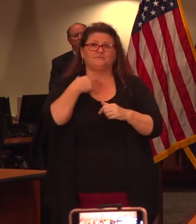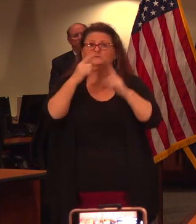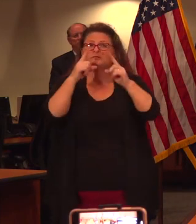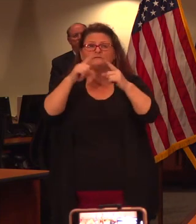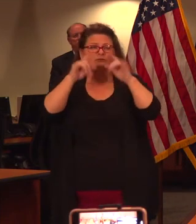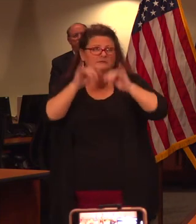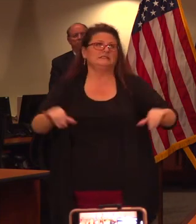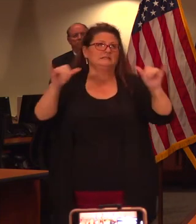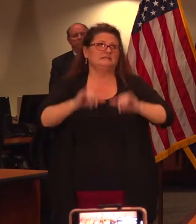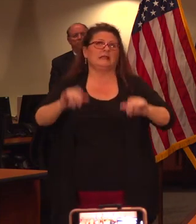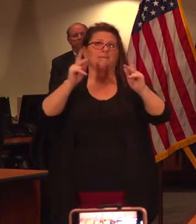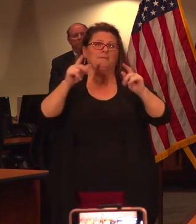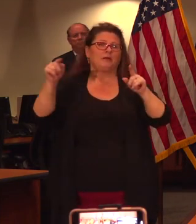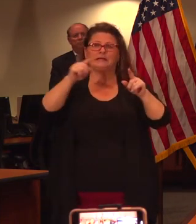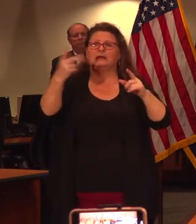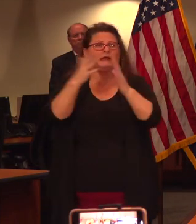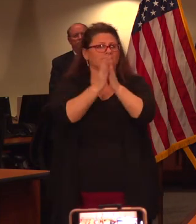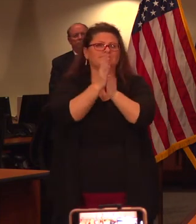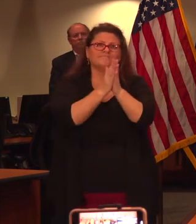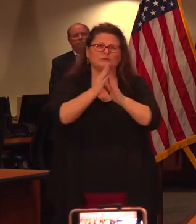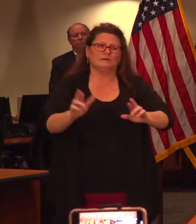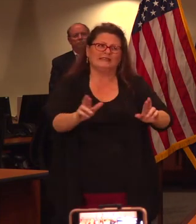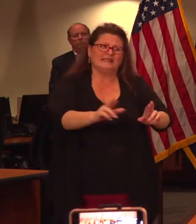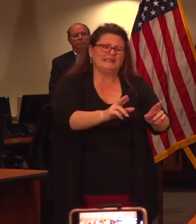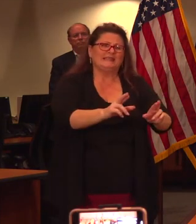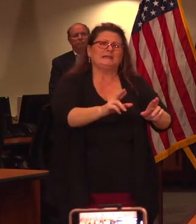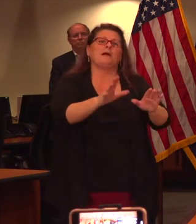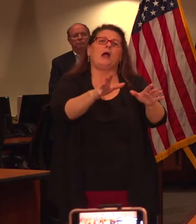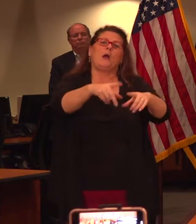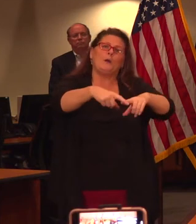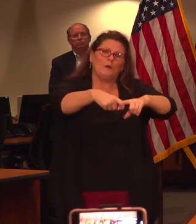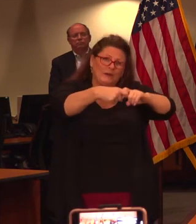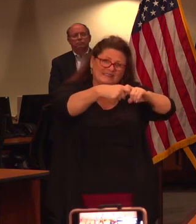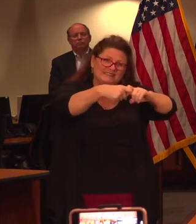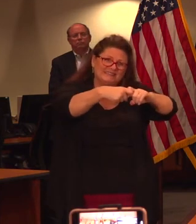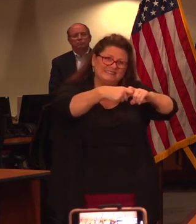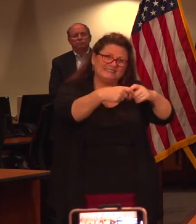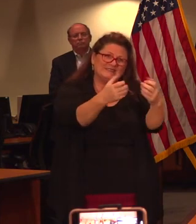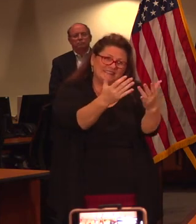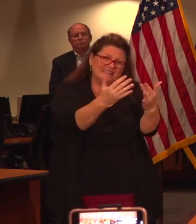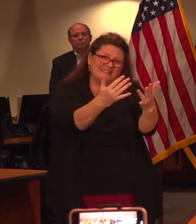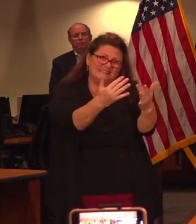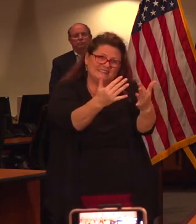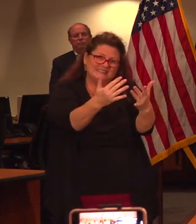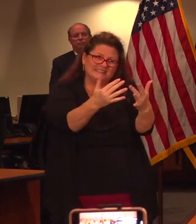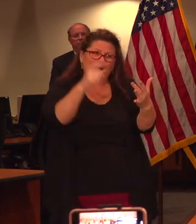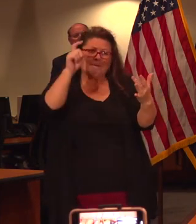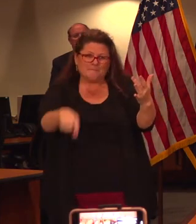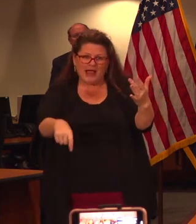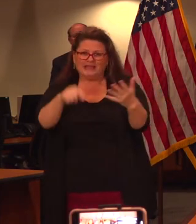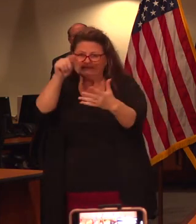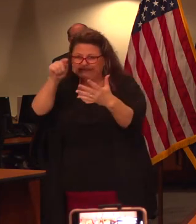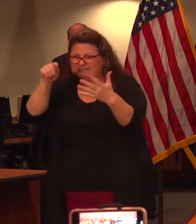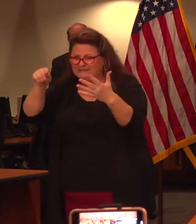people. People are eager and ready to go, but it's not quite time yet to remove all of these limitations